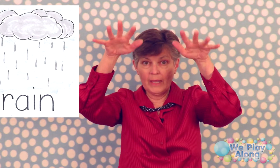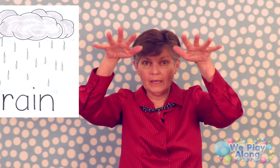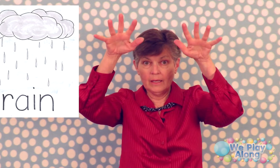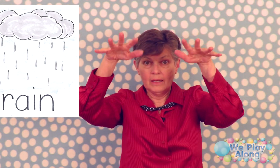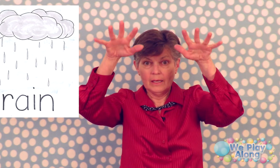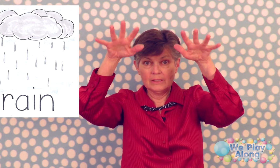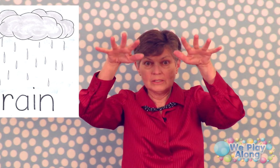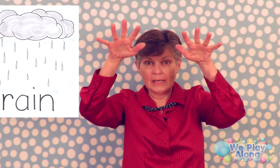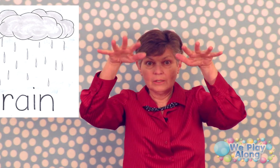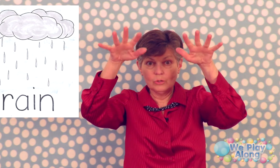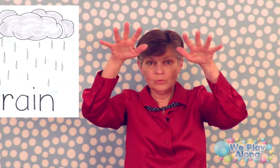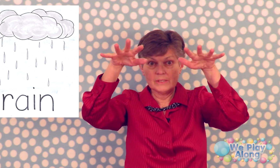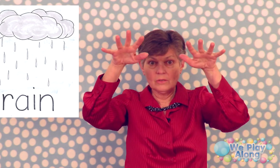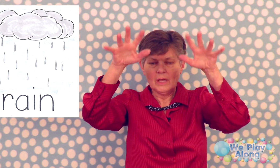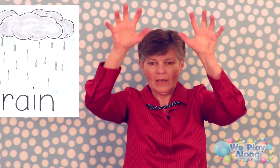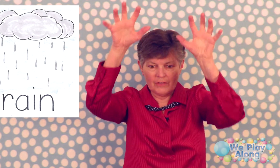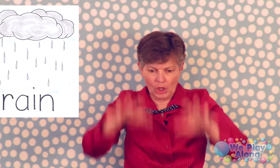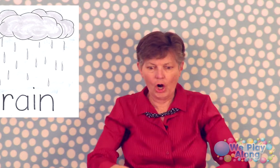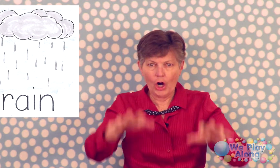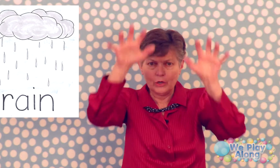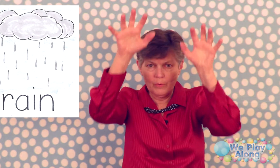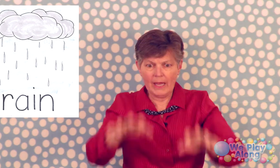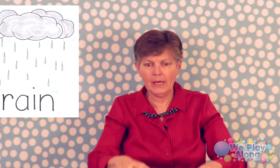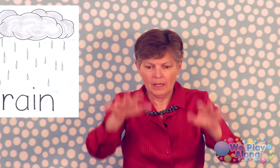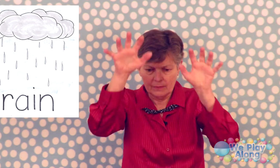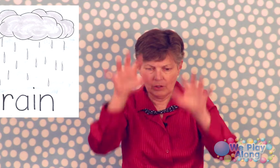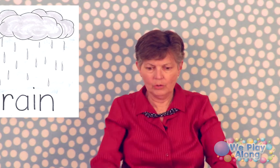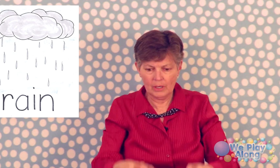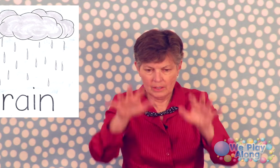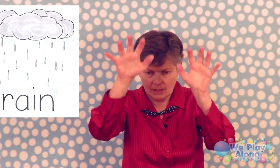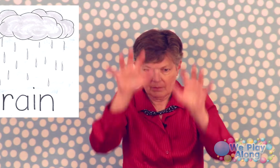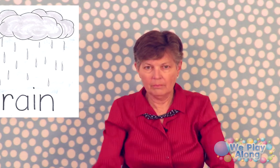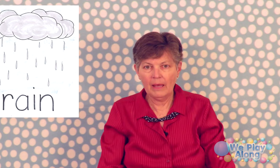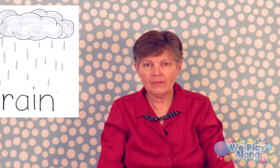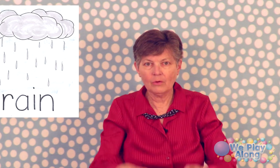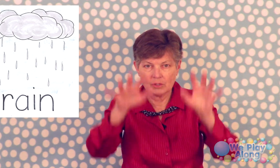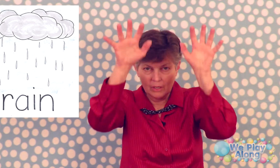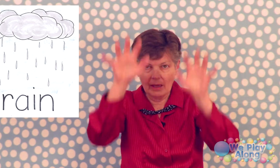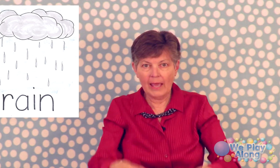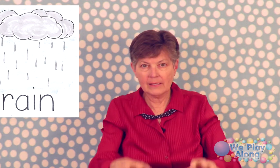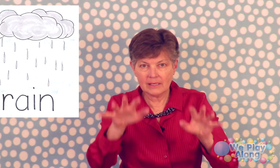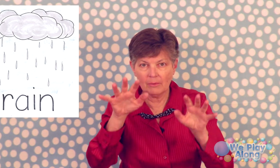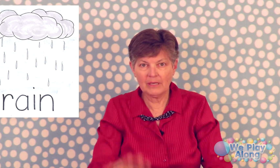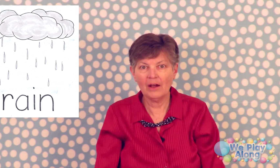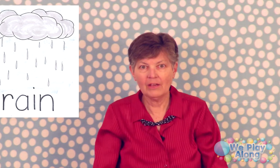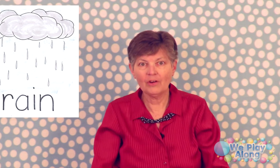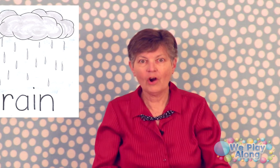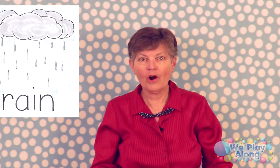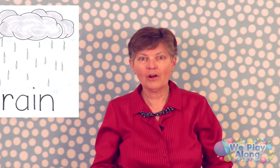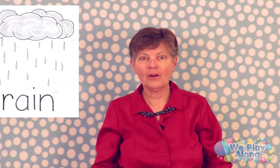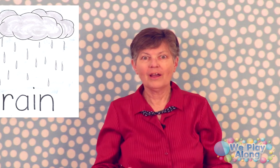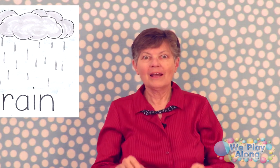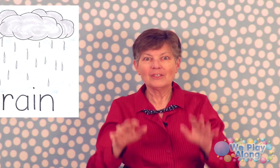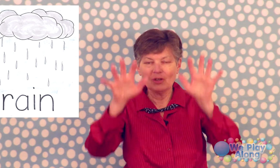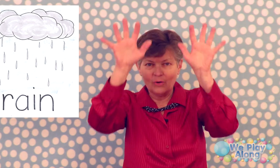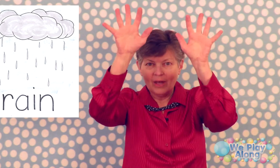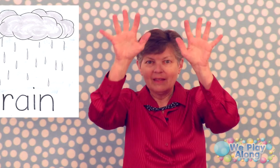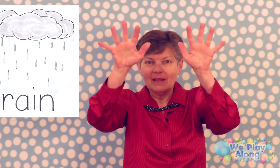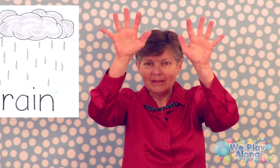rain, it's just like a little drizzle. If it's a hard rain, then you can make those hands come down even harder. So,